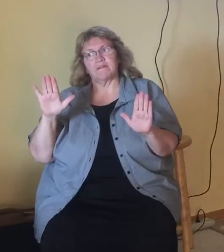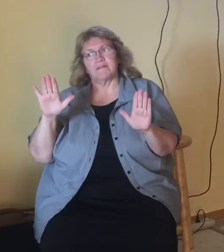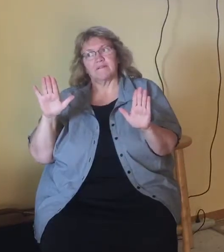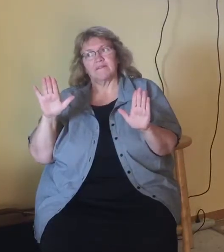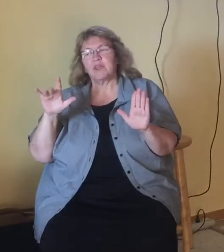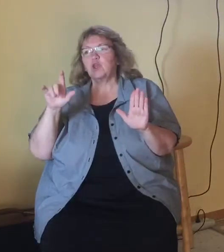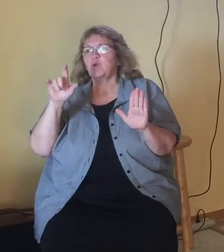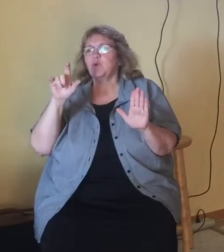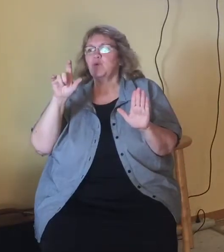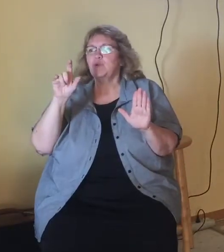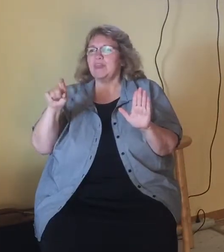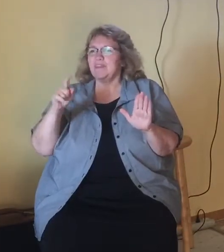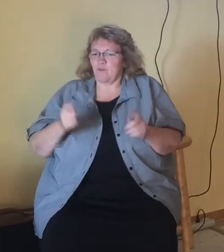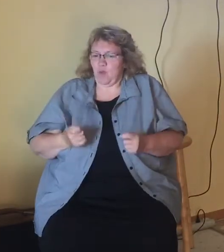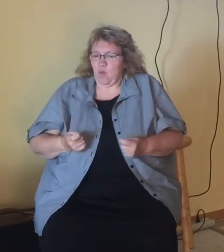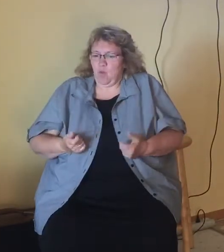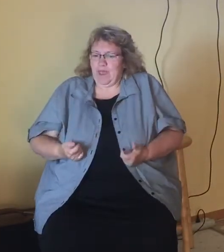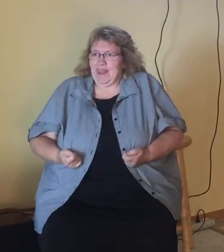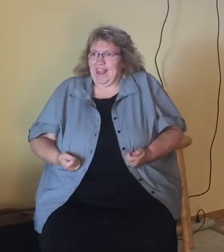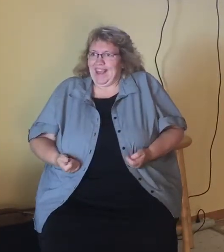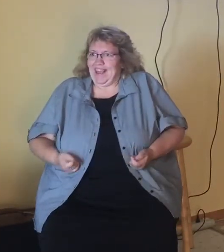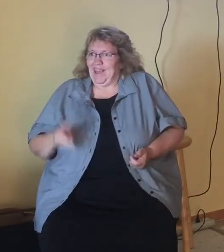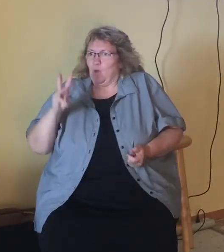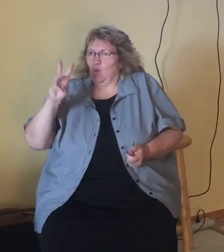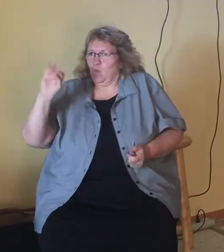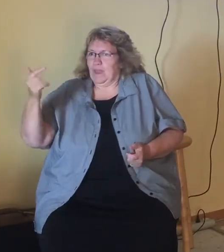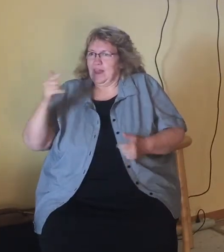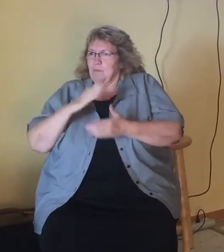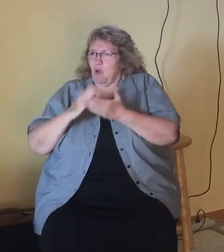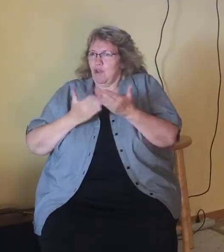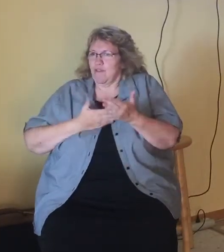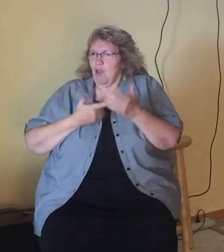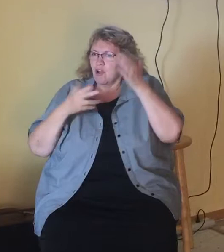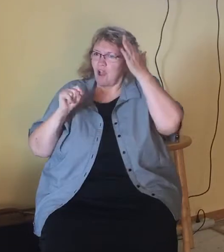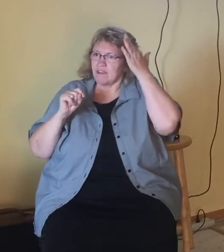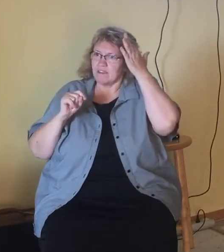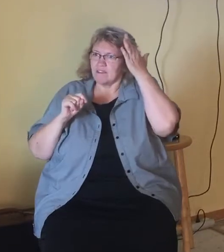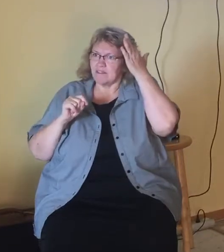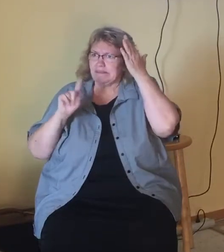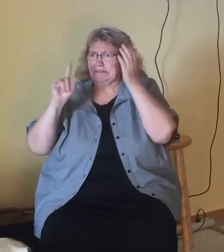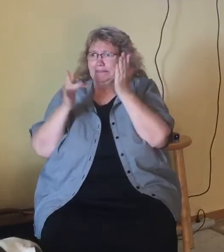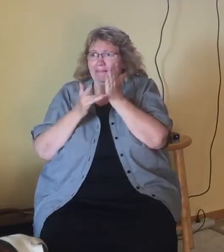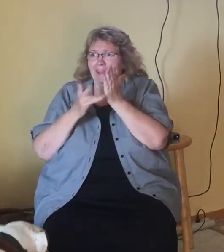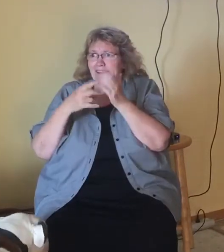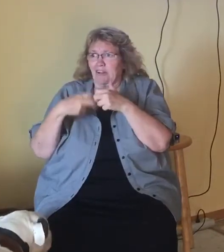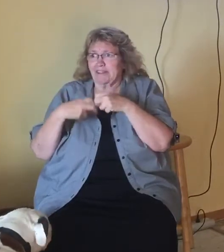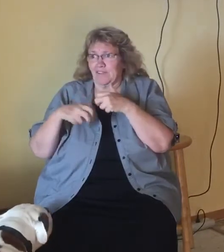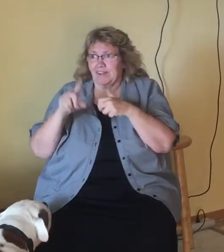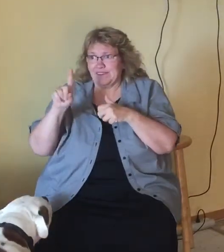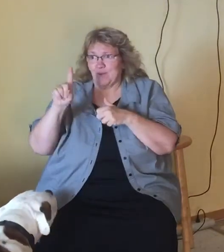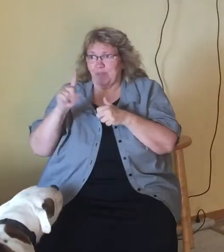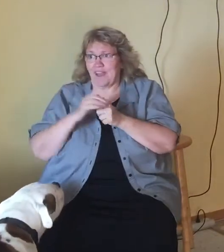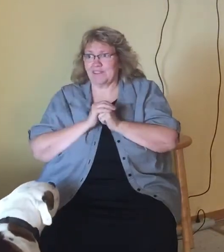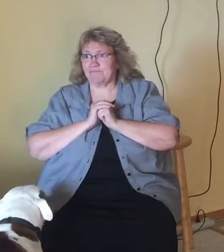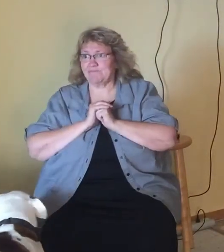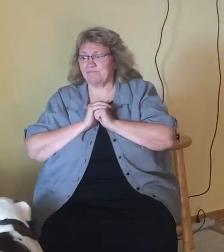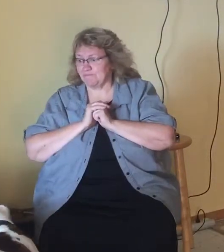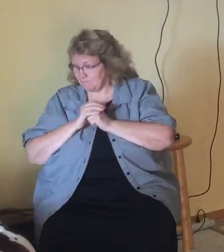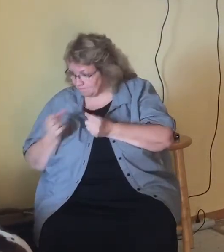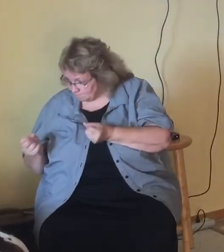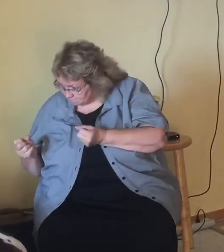definitely needed for the weed part of our gut. We're having slight technical difficulties. Hold on. There